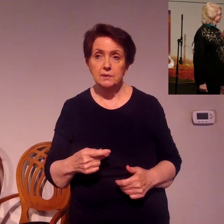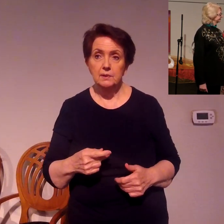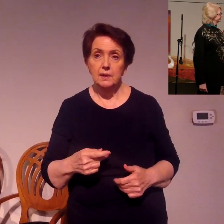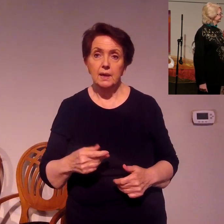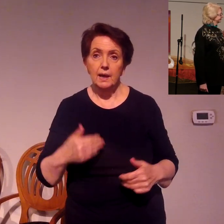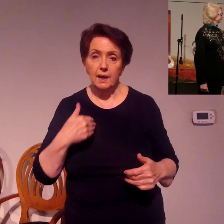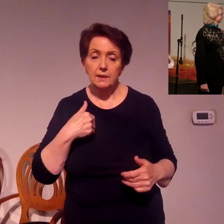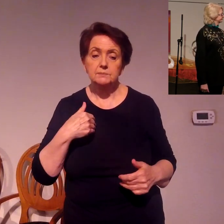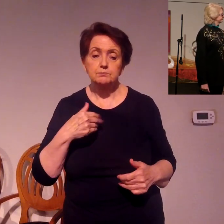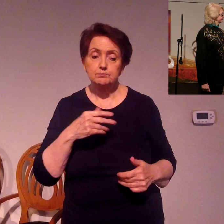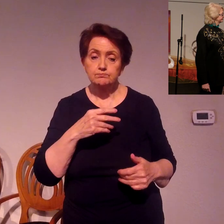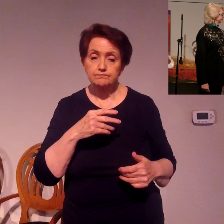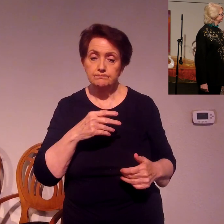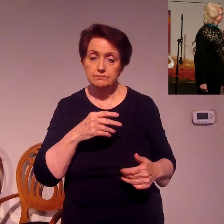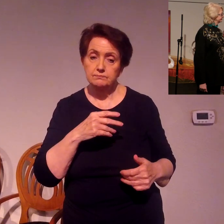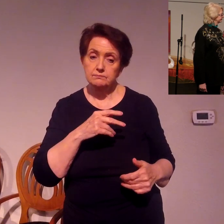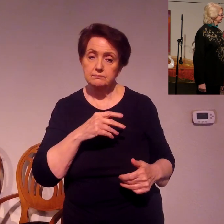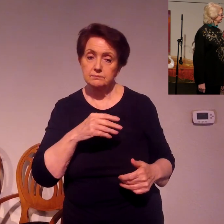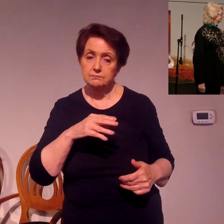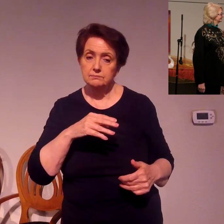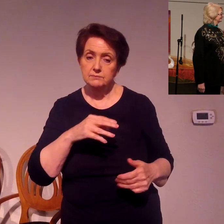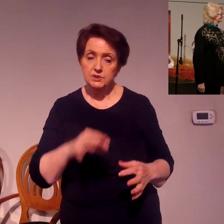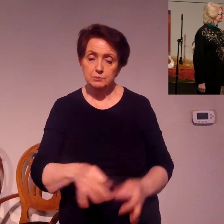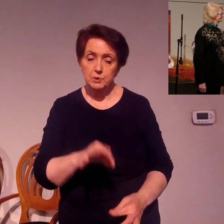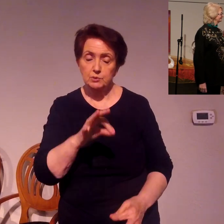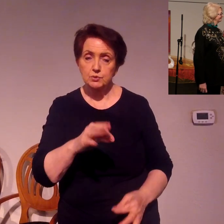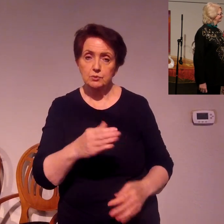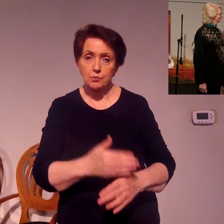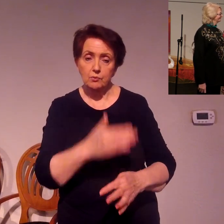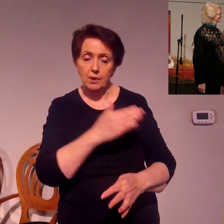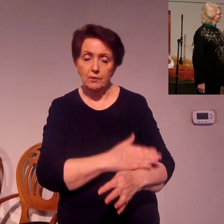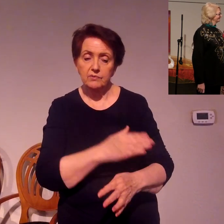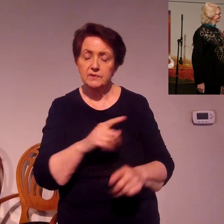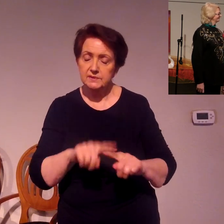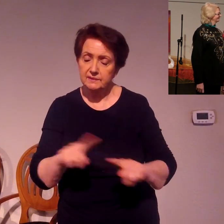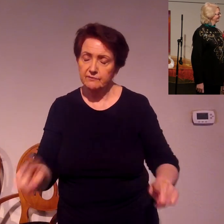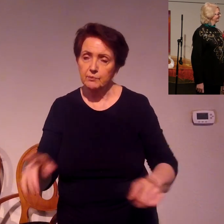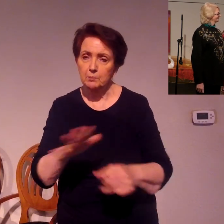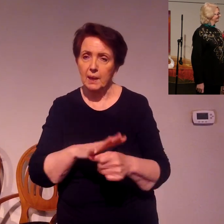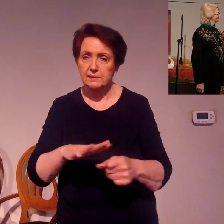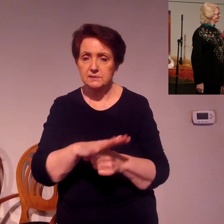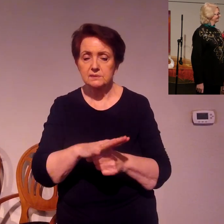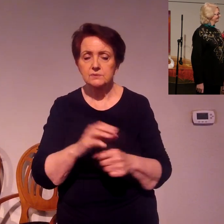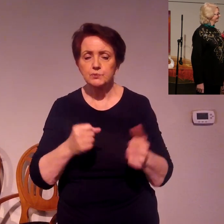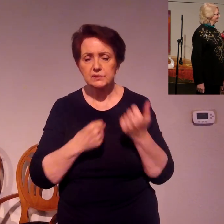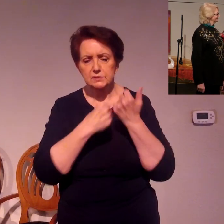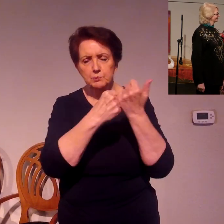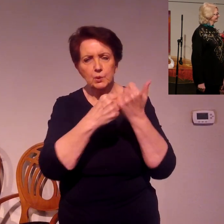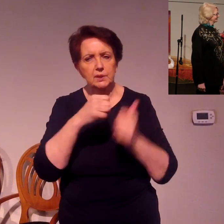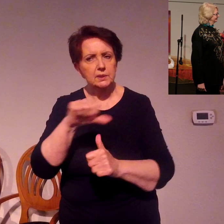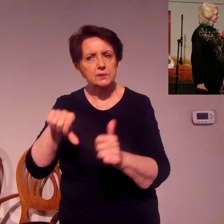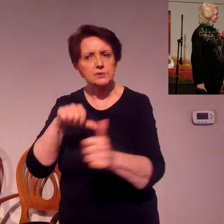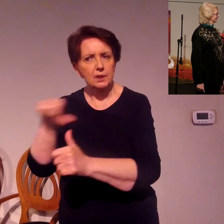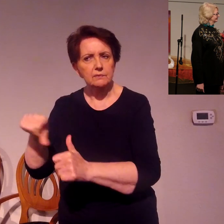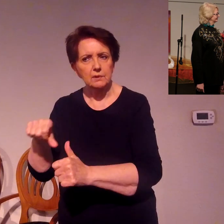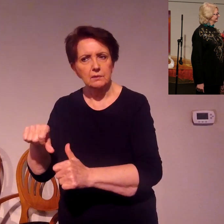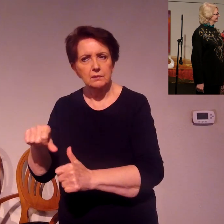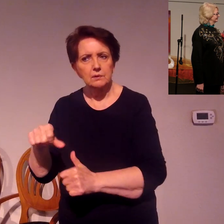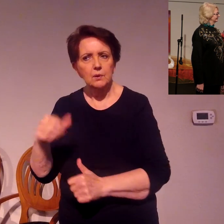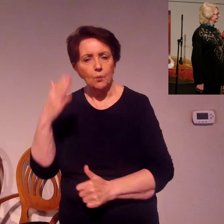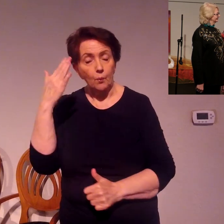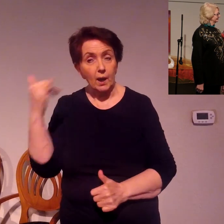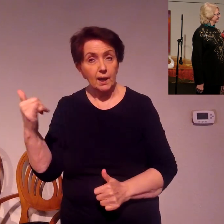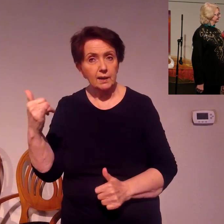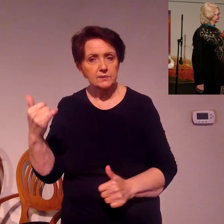spiritual growth at the same time in different places. And we supported one another in that so that we could come